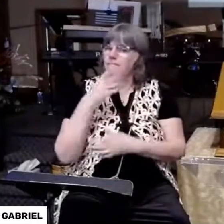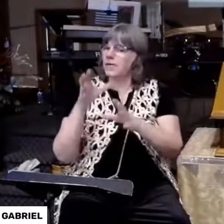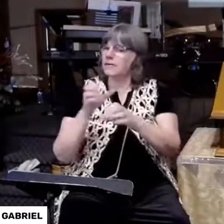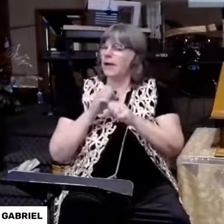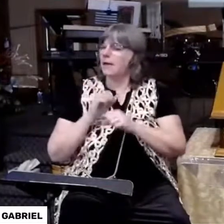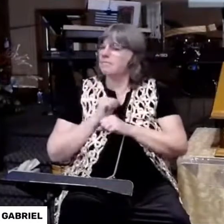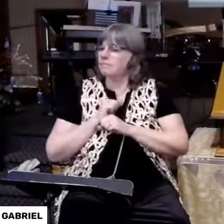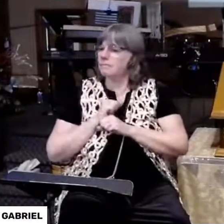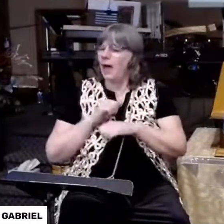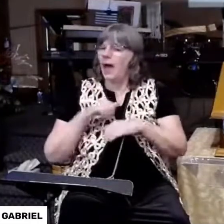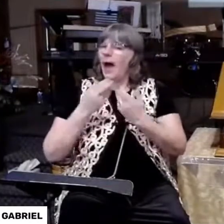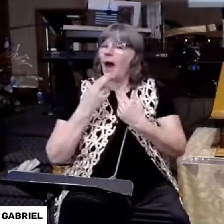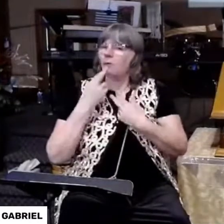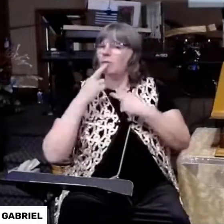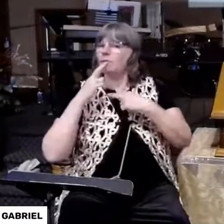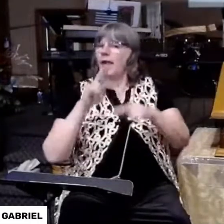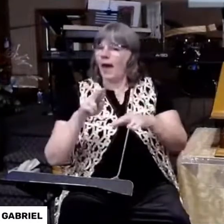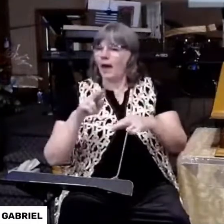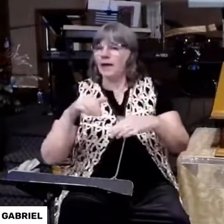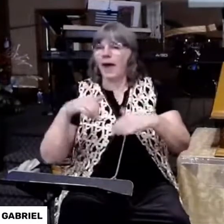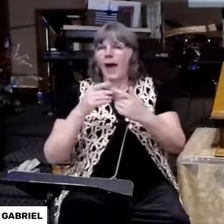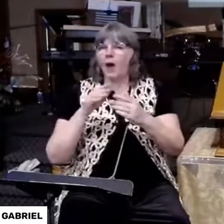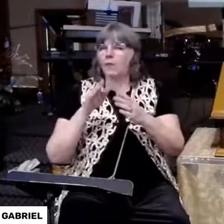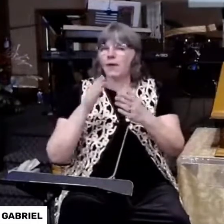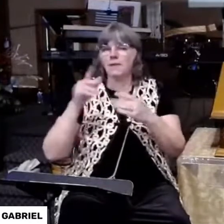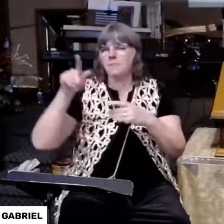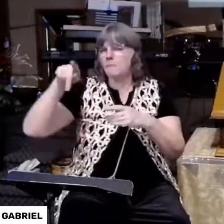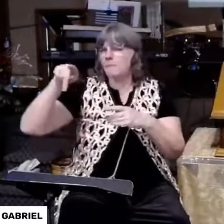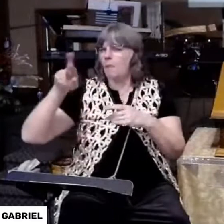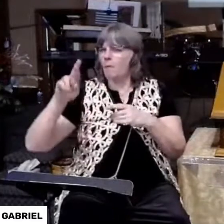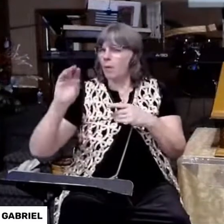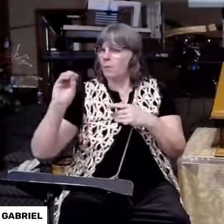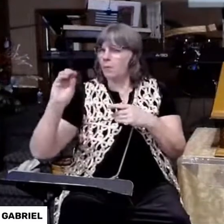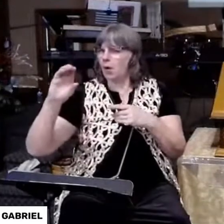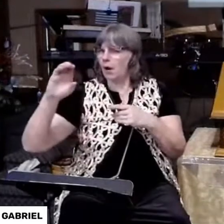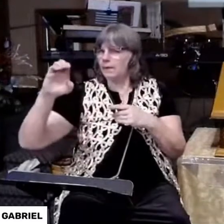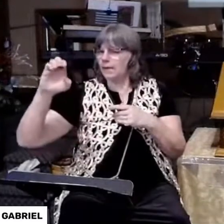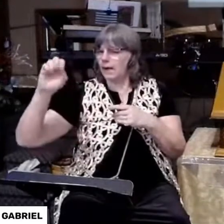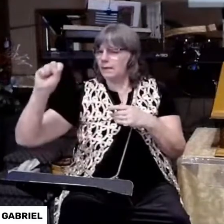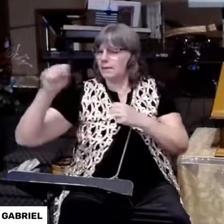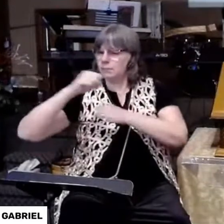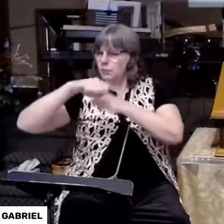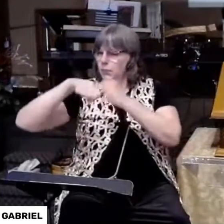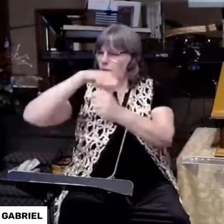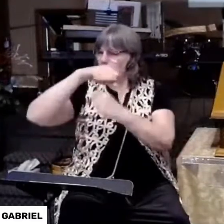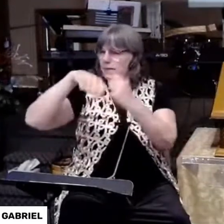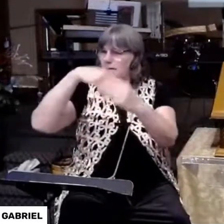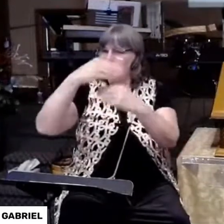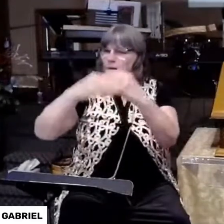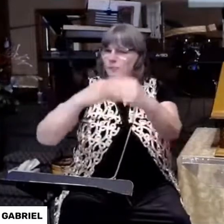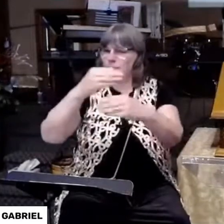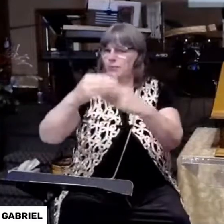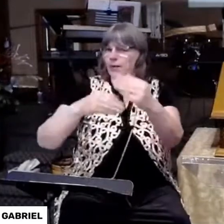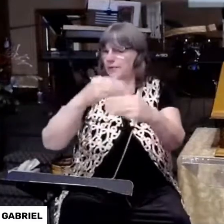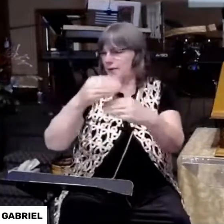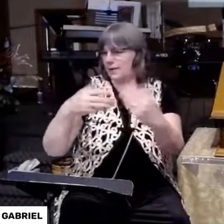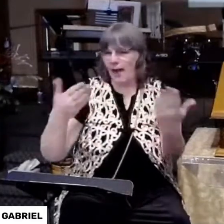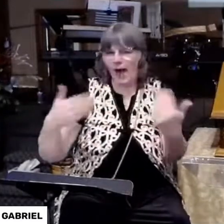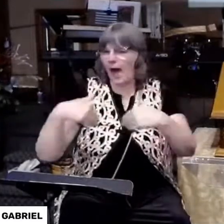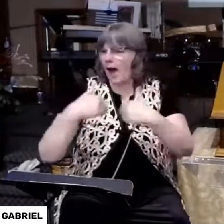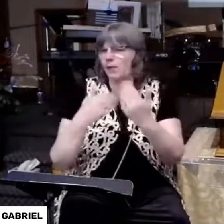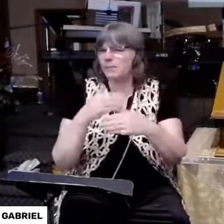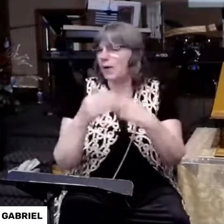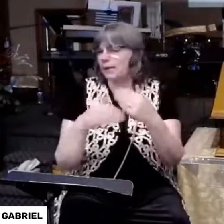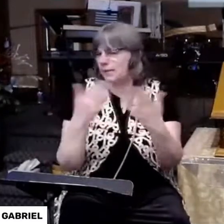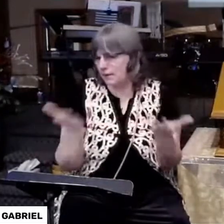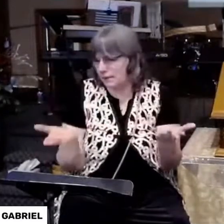how we react to them, how we process them. You know, think about that. As far as I'm concerned, in my